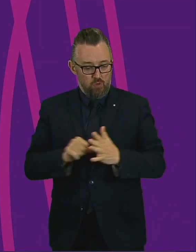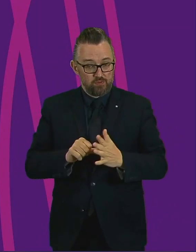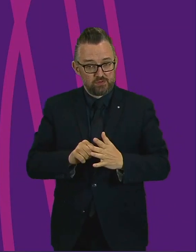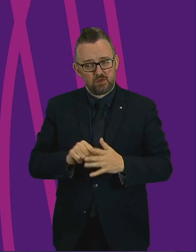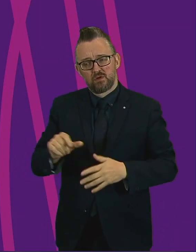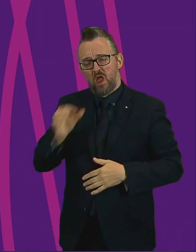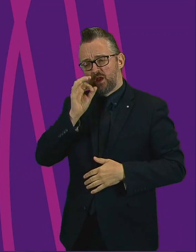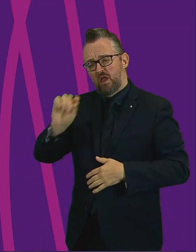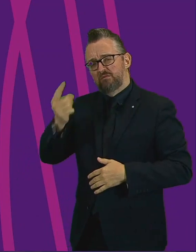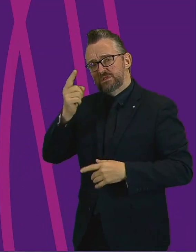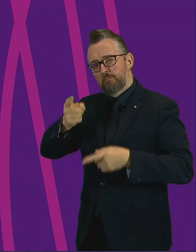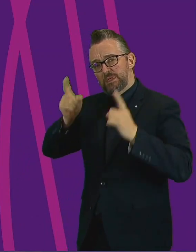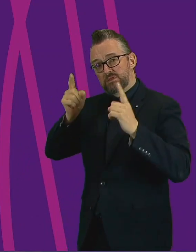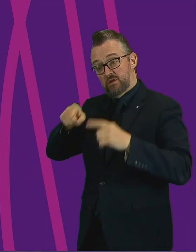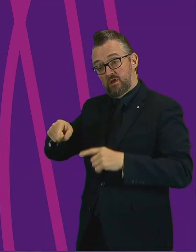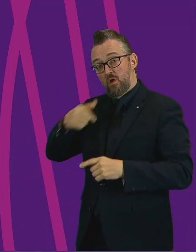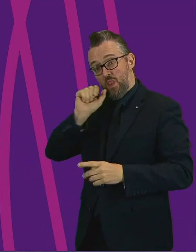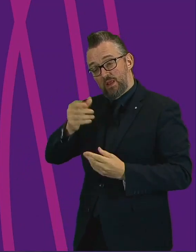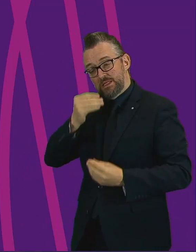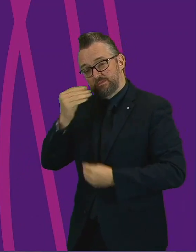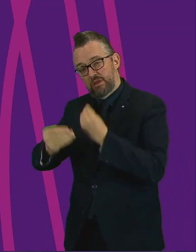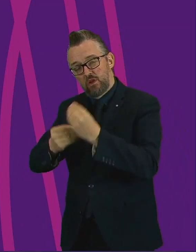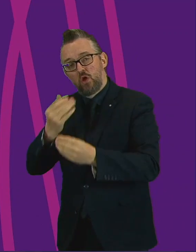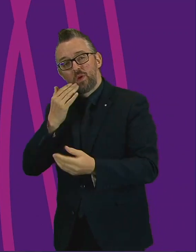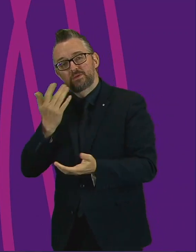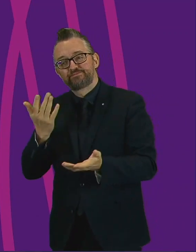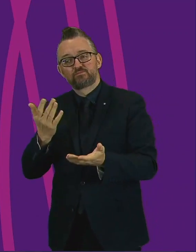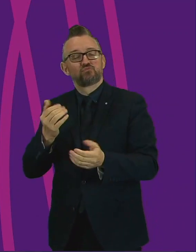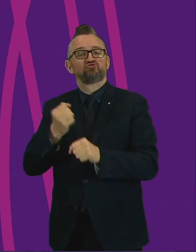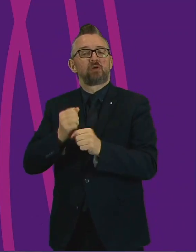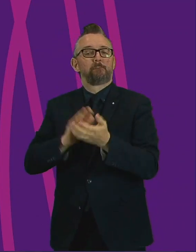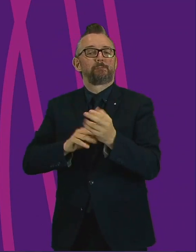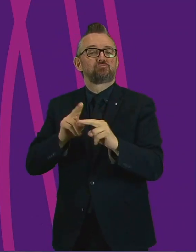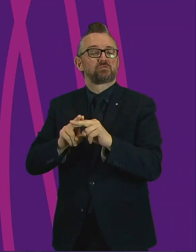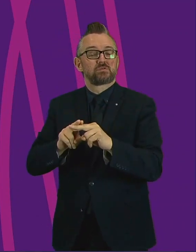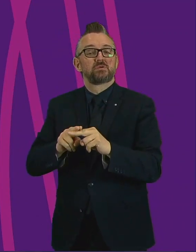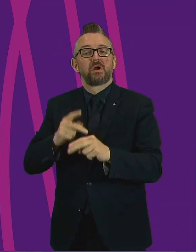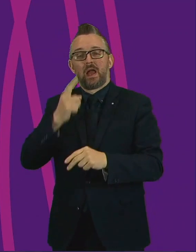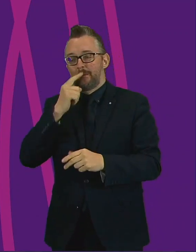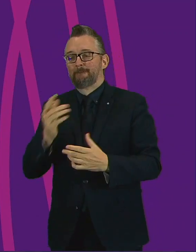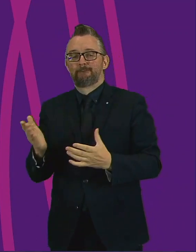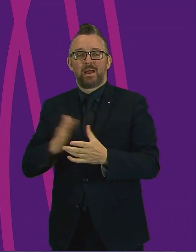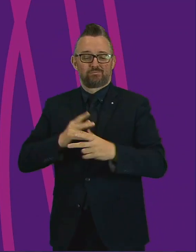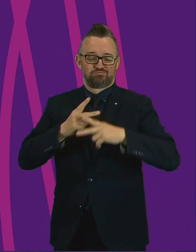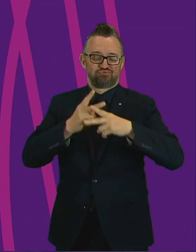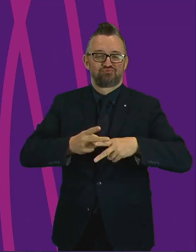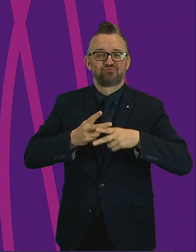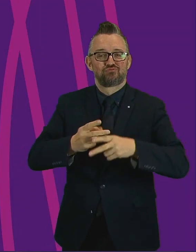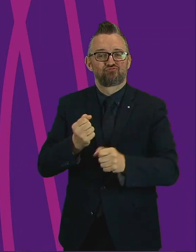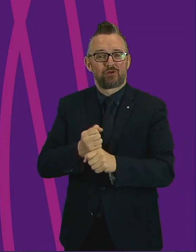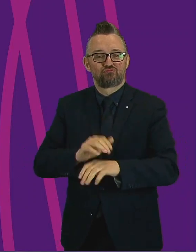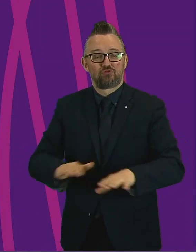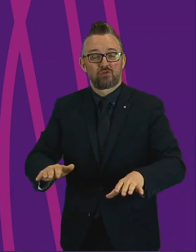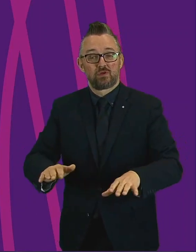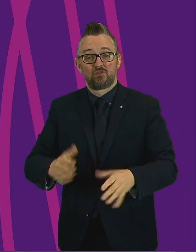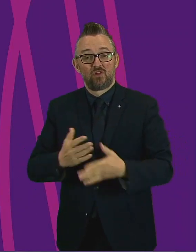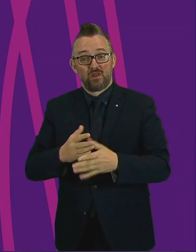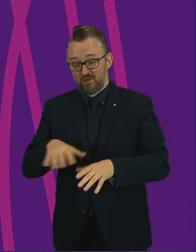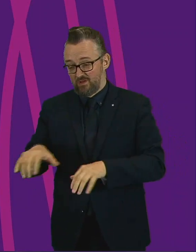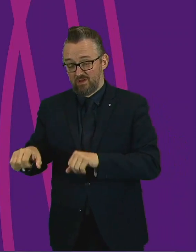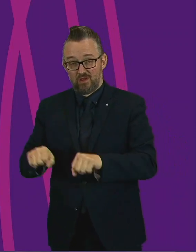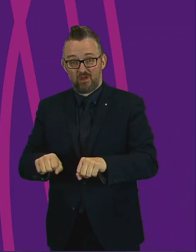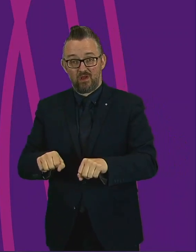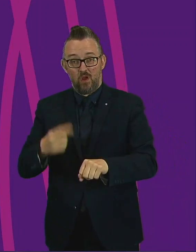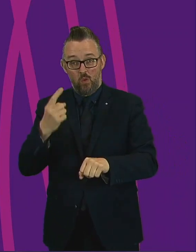First Minister today outline when they can return to their duties, especially given the fact that in most cases they will only be taking children from